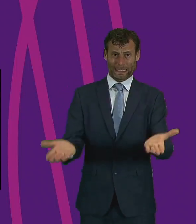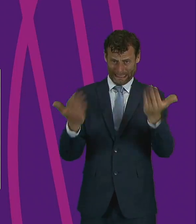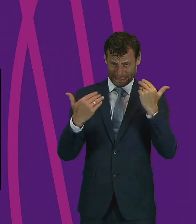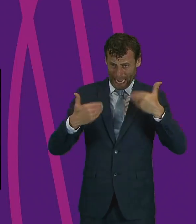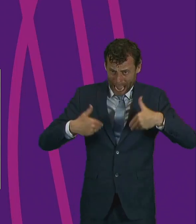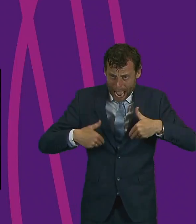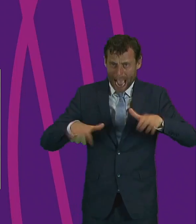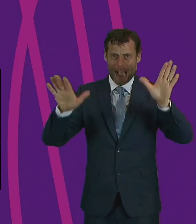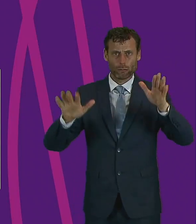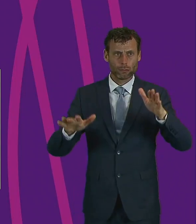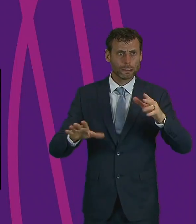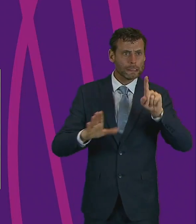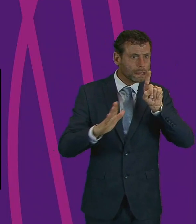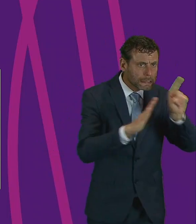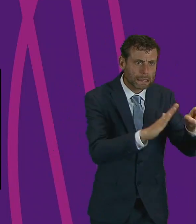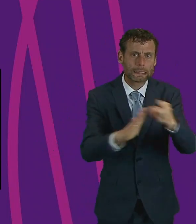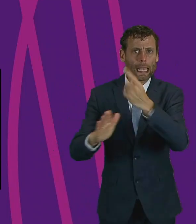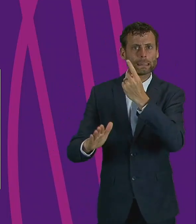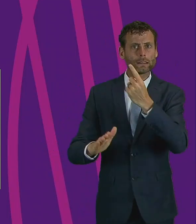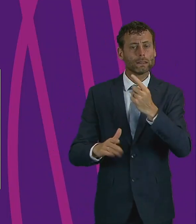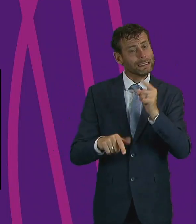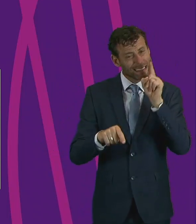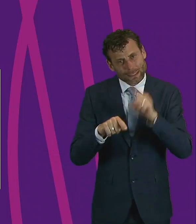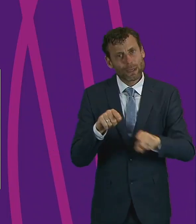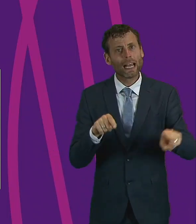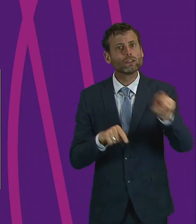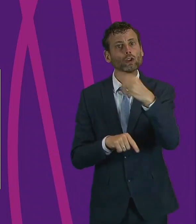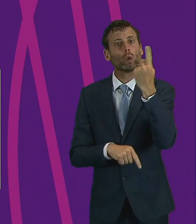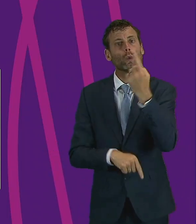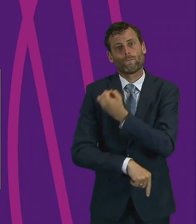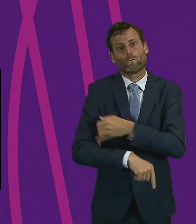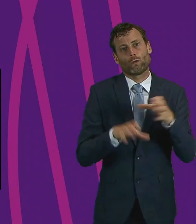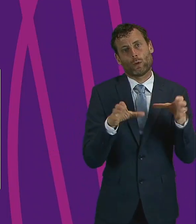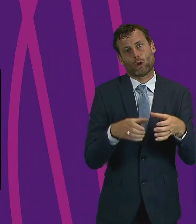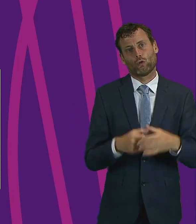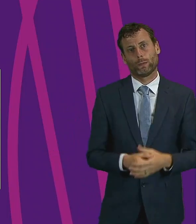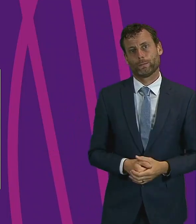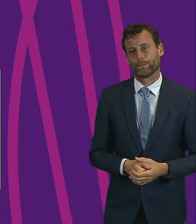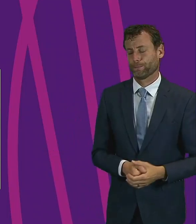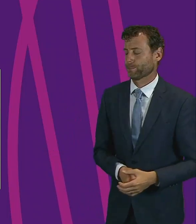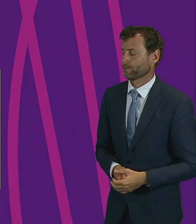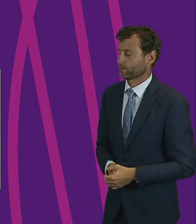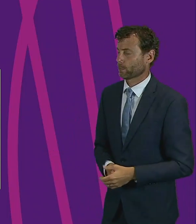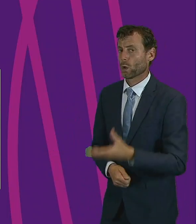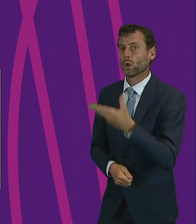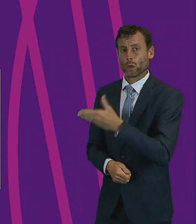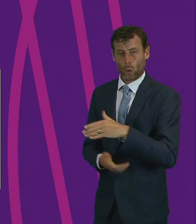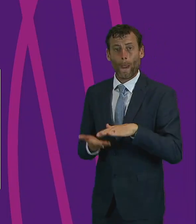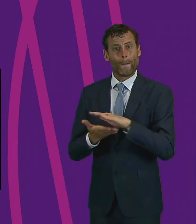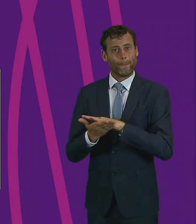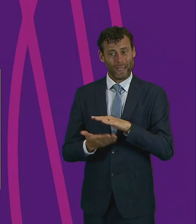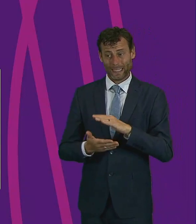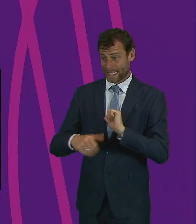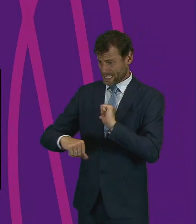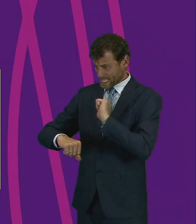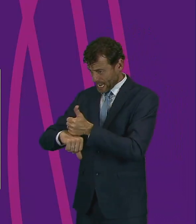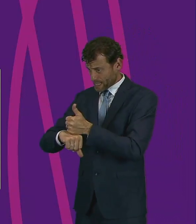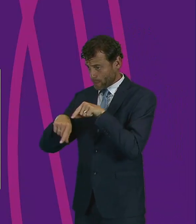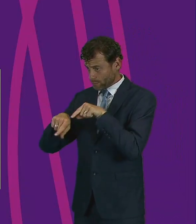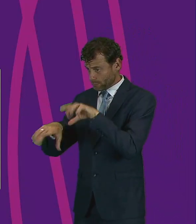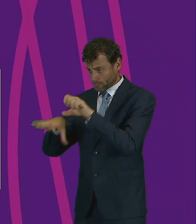groups. This type of testing will vastly improve data, which will enable us to move out of lockdown and restart our